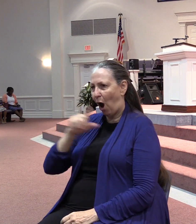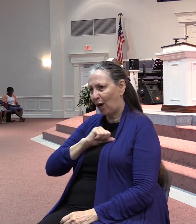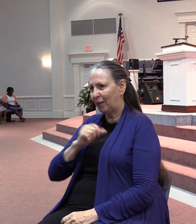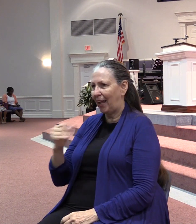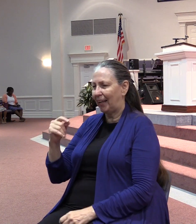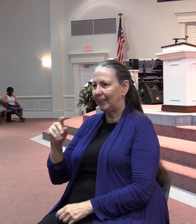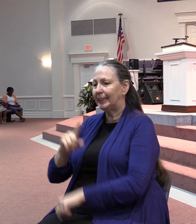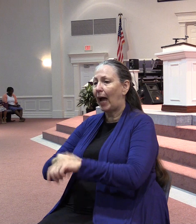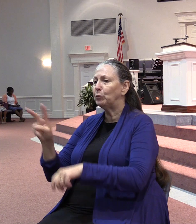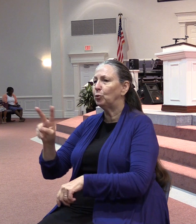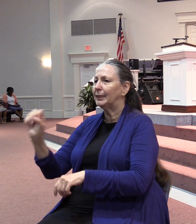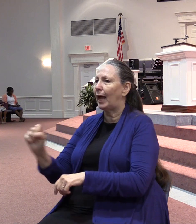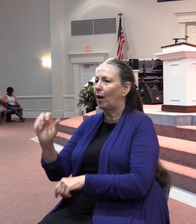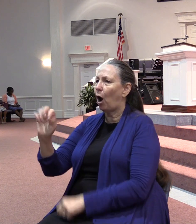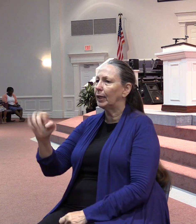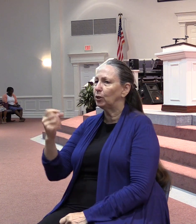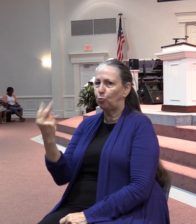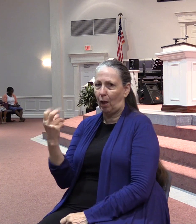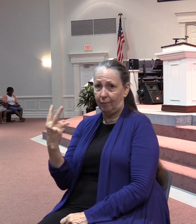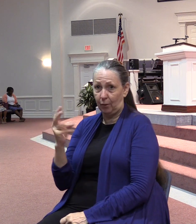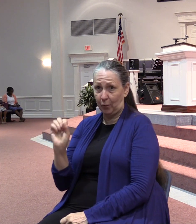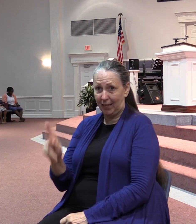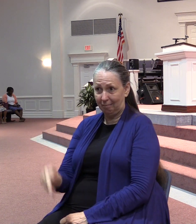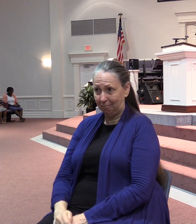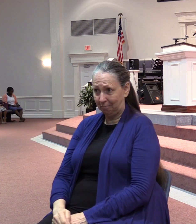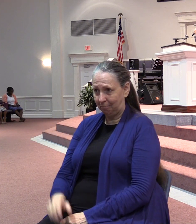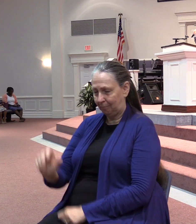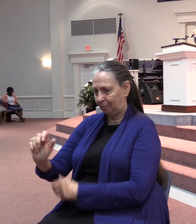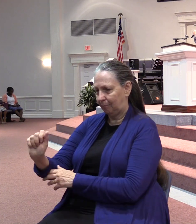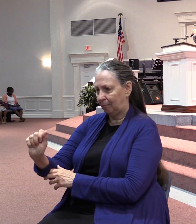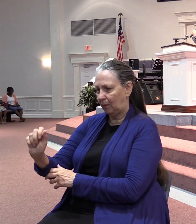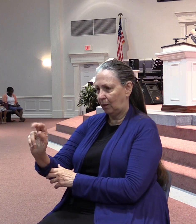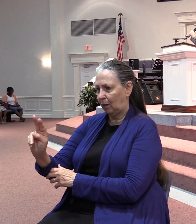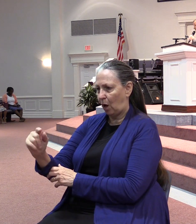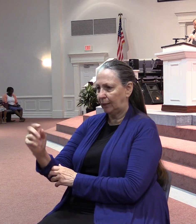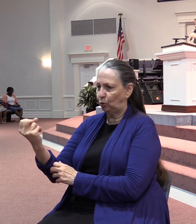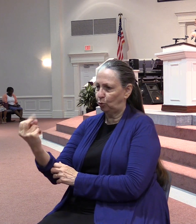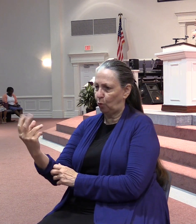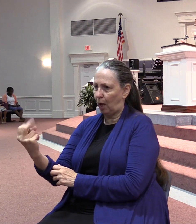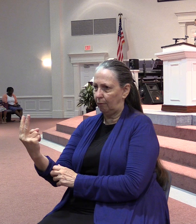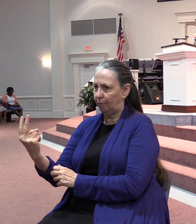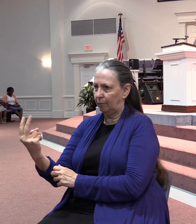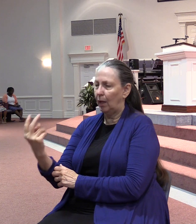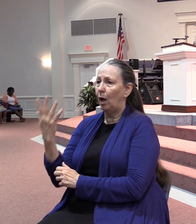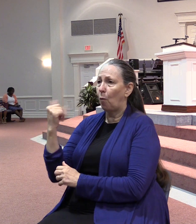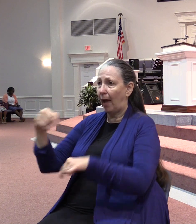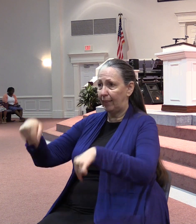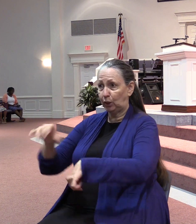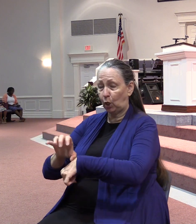2 o'clock on Saturday, August the 12th, because this church has done better than well.